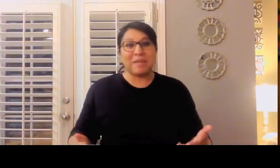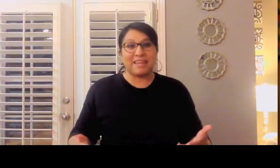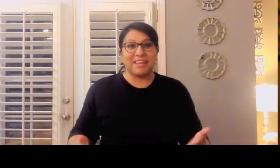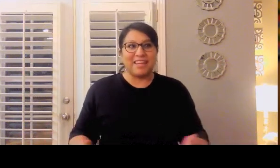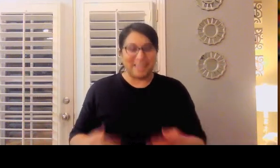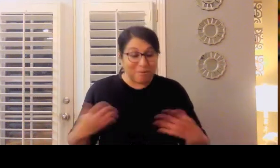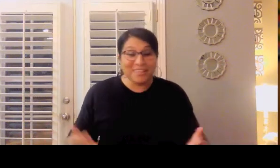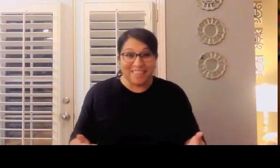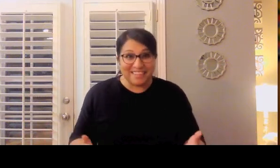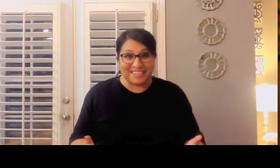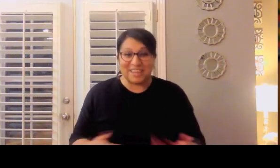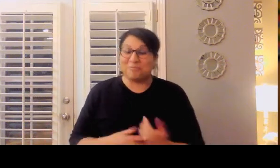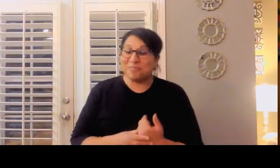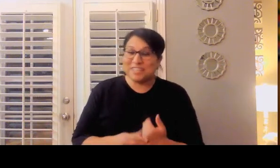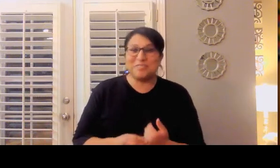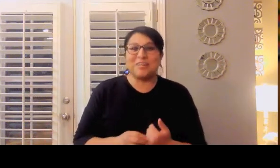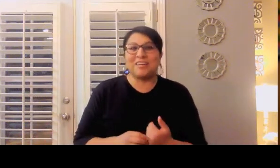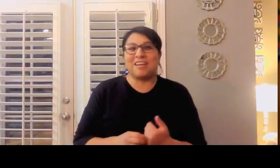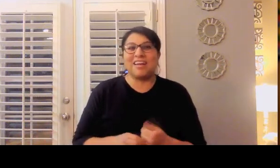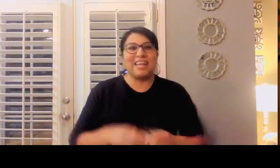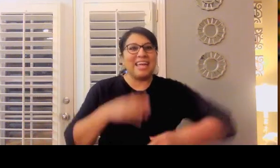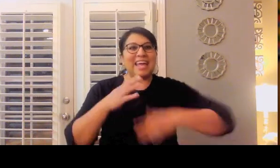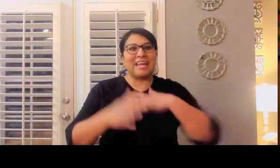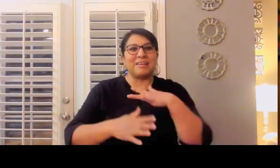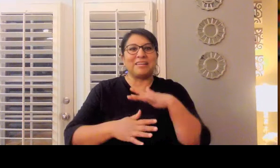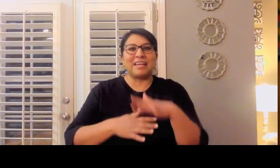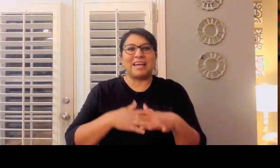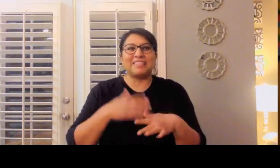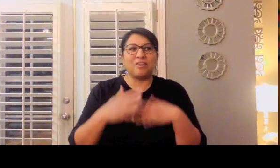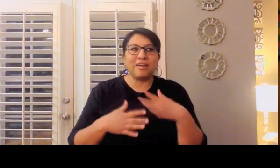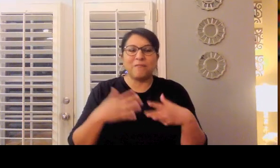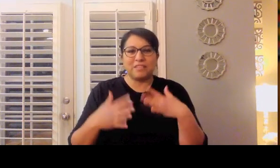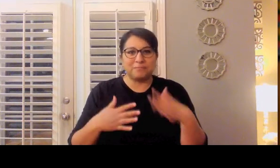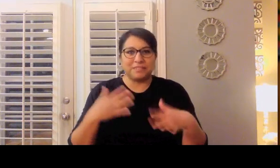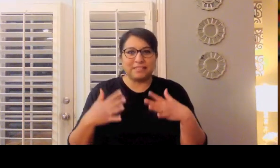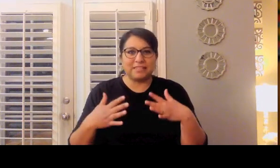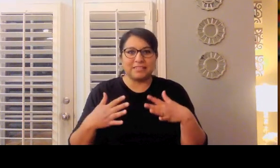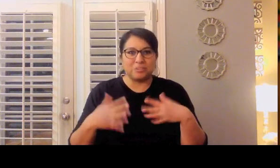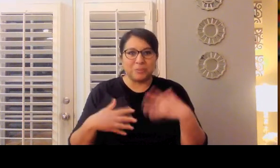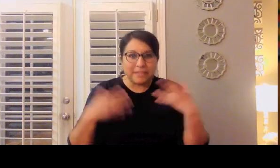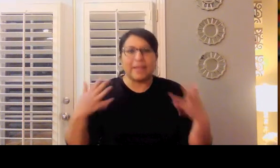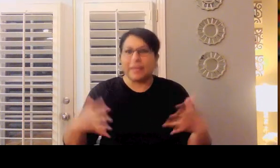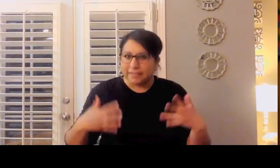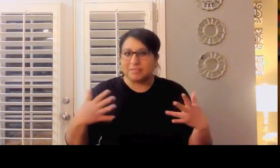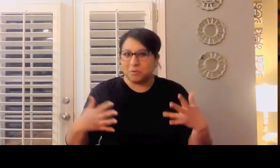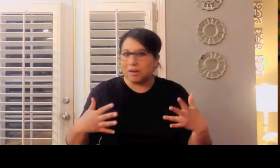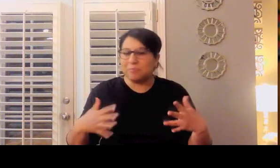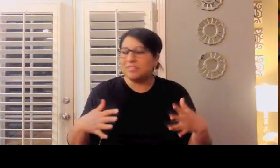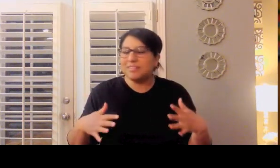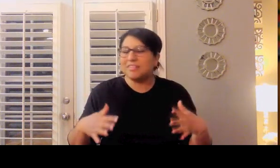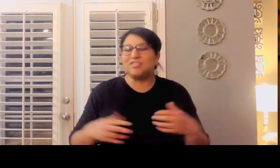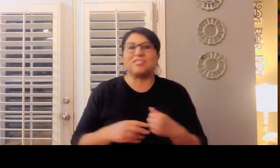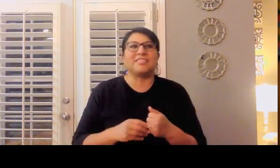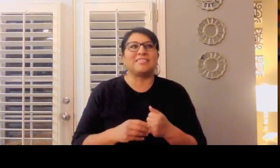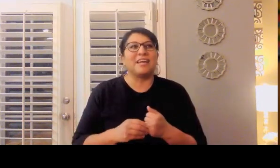I made and I really liked it. I really enjoyed it a lot. And I started off this business doing cakes more. I